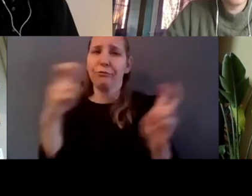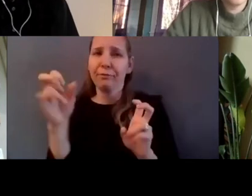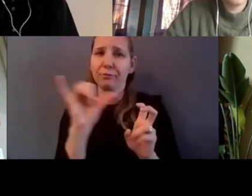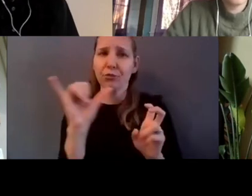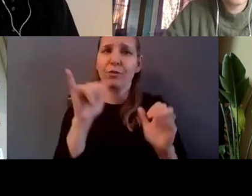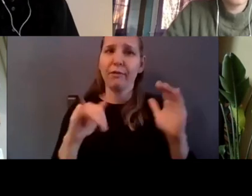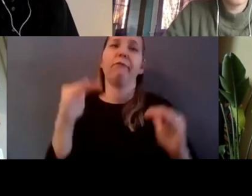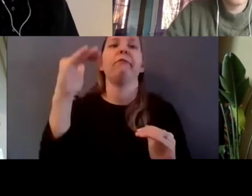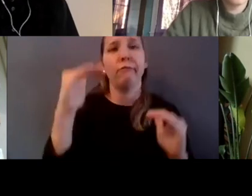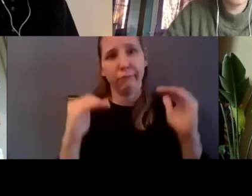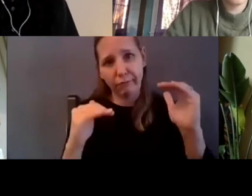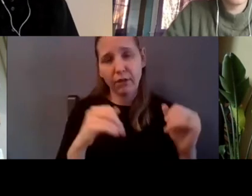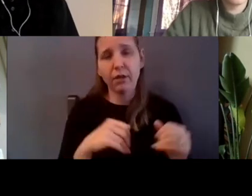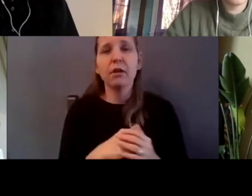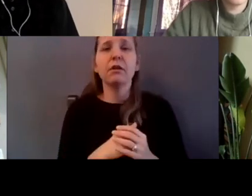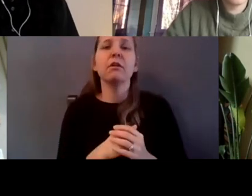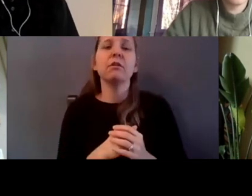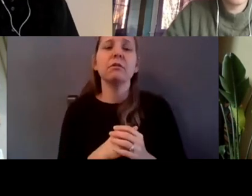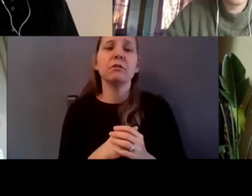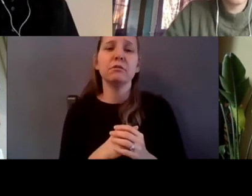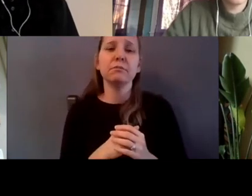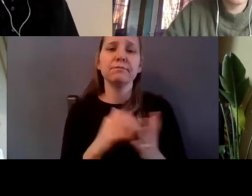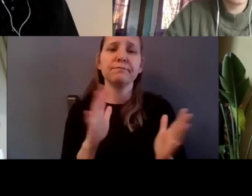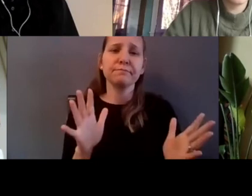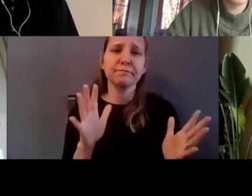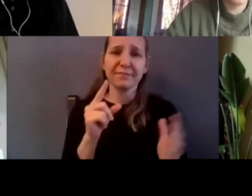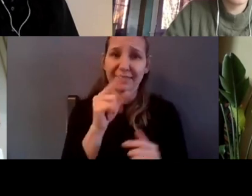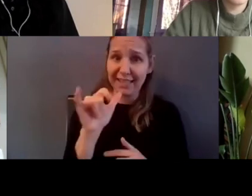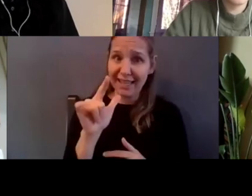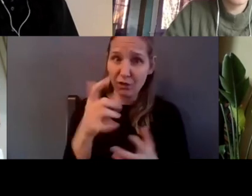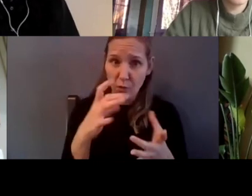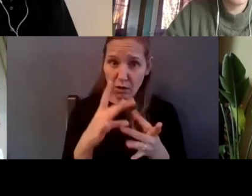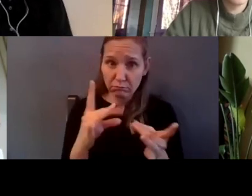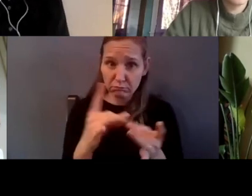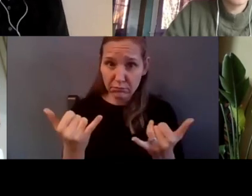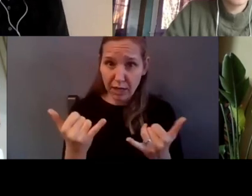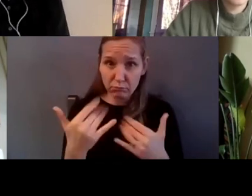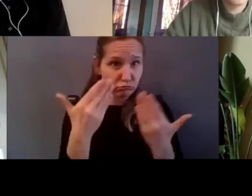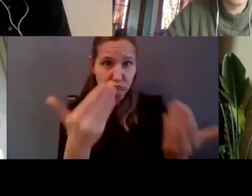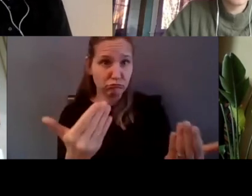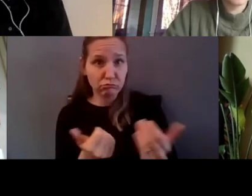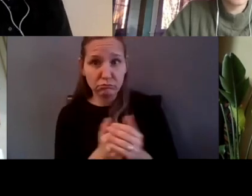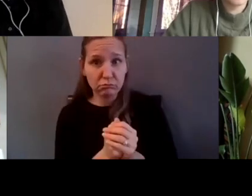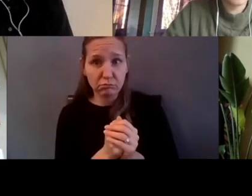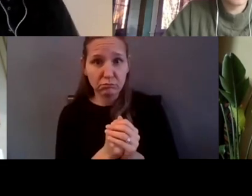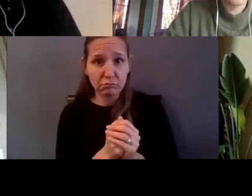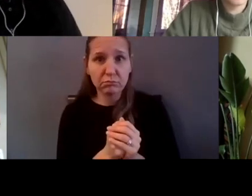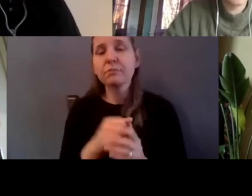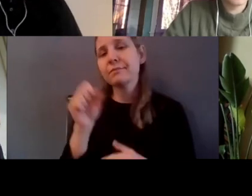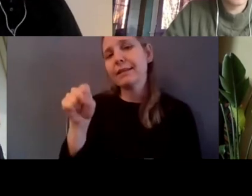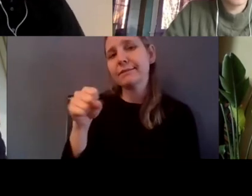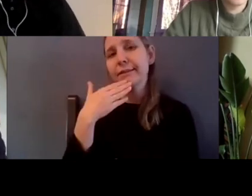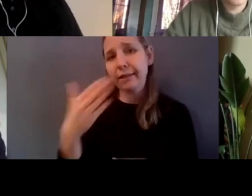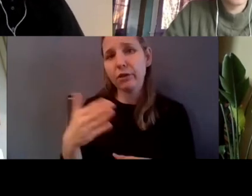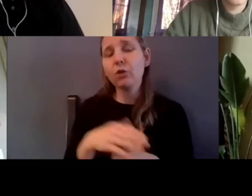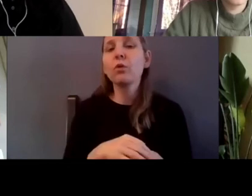up on. I don't know, Gil, would you like to speak at this point? Yeah, please. Yeah, thank you, Peter.